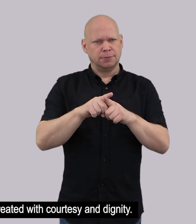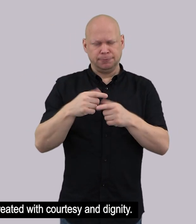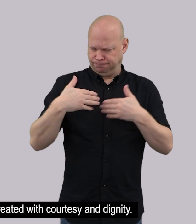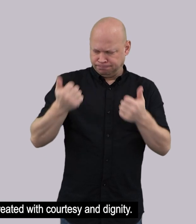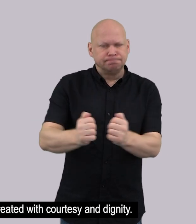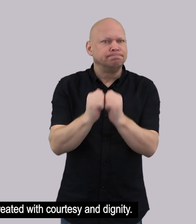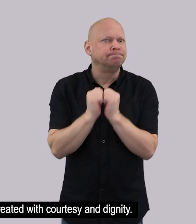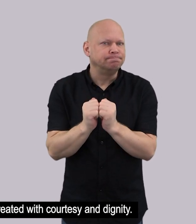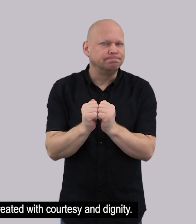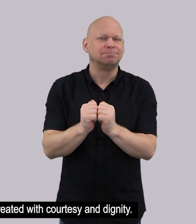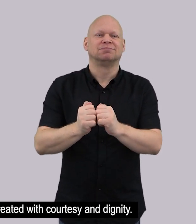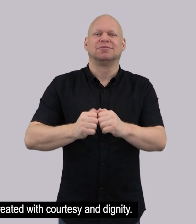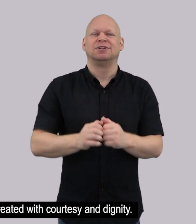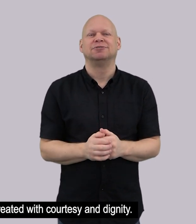being treated with courtesy and dignity,